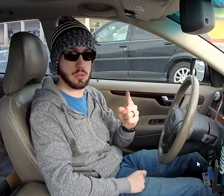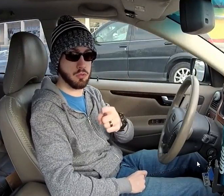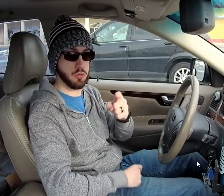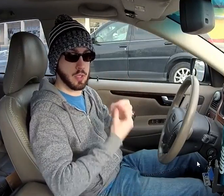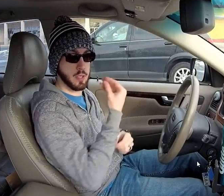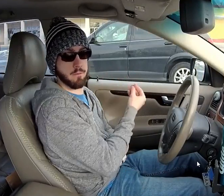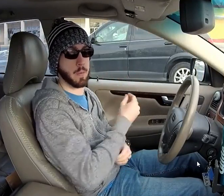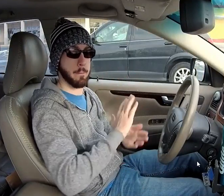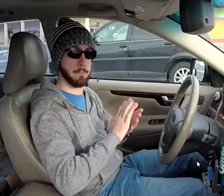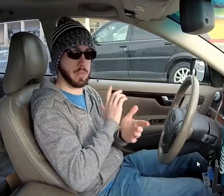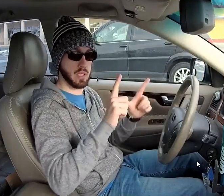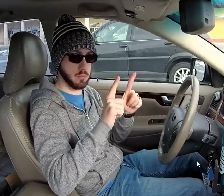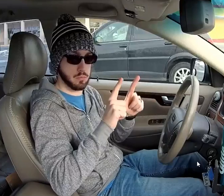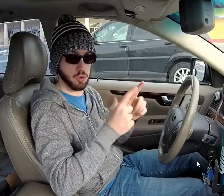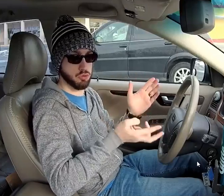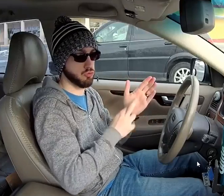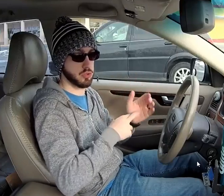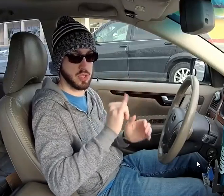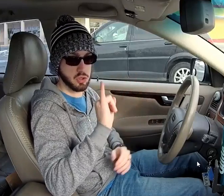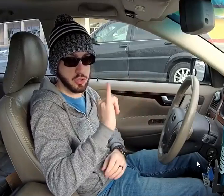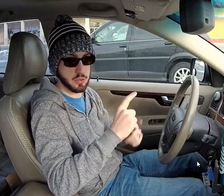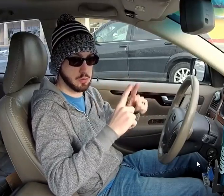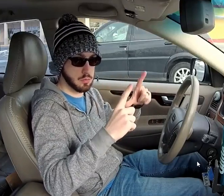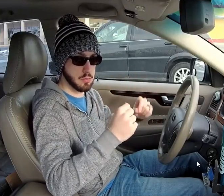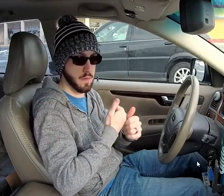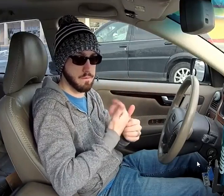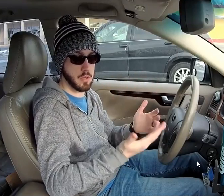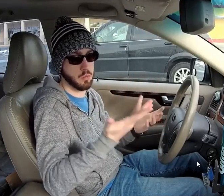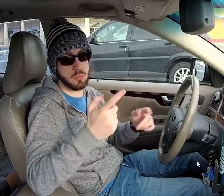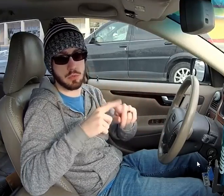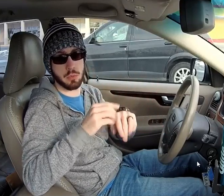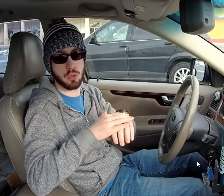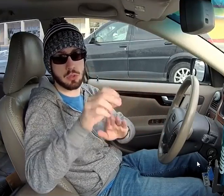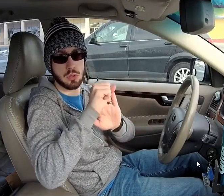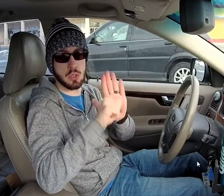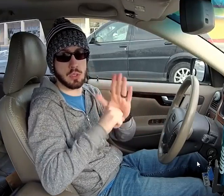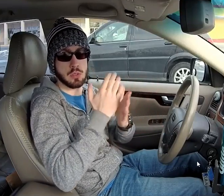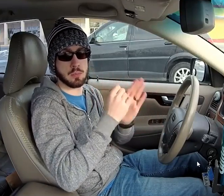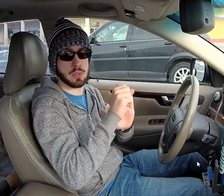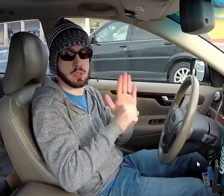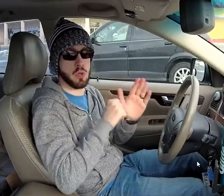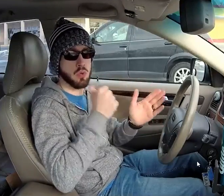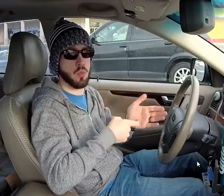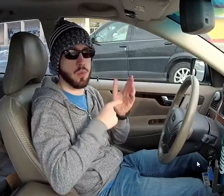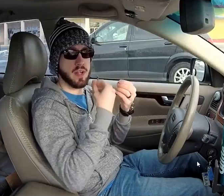So when a cop walks up to your window and you give him everything that I mentioned before,